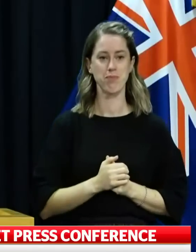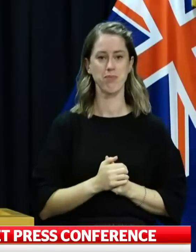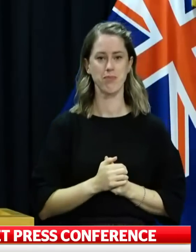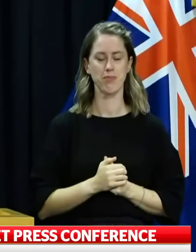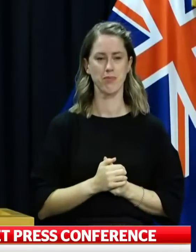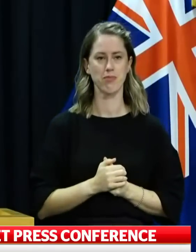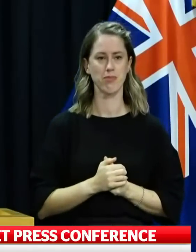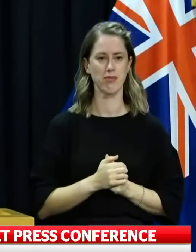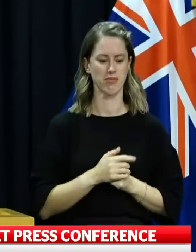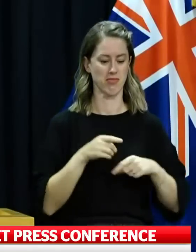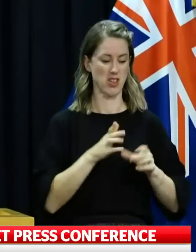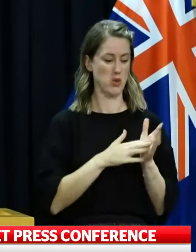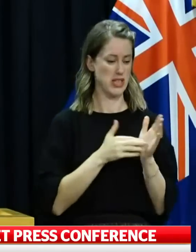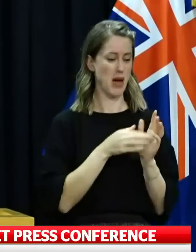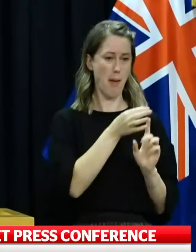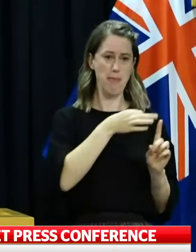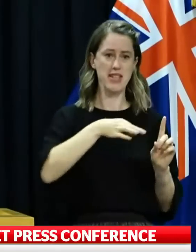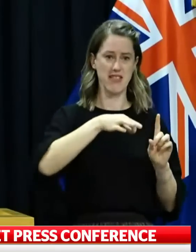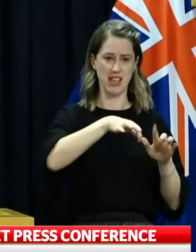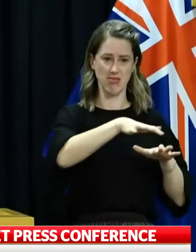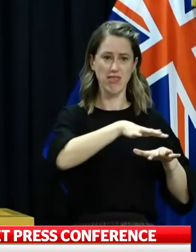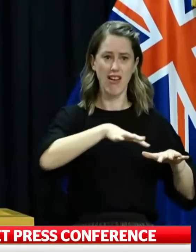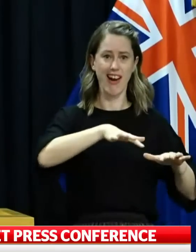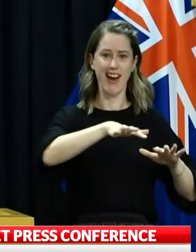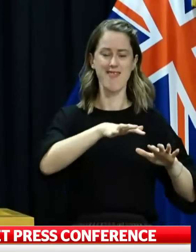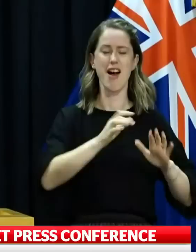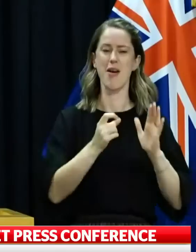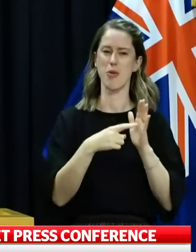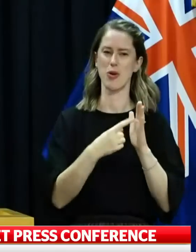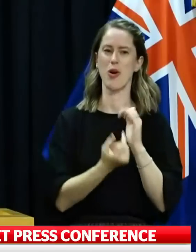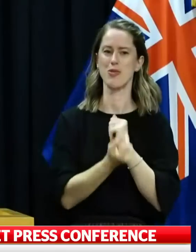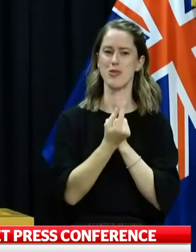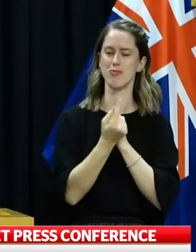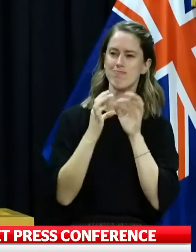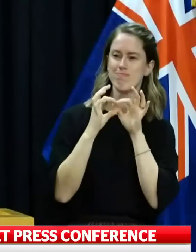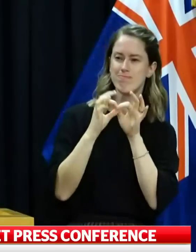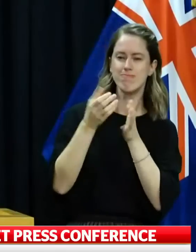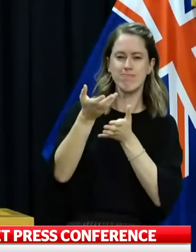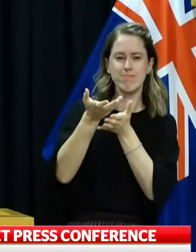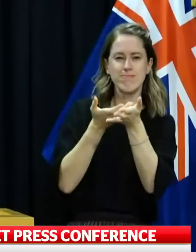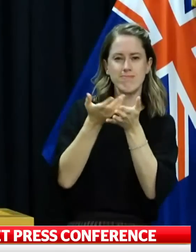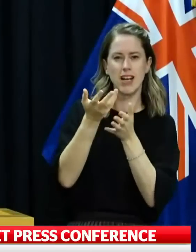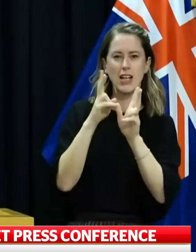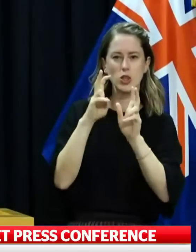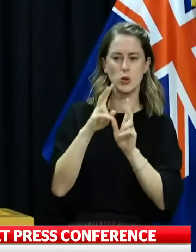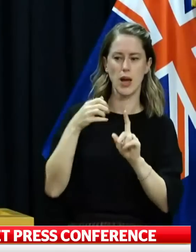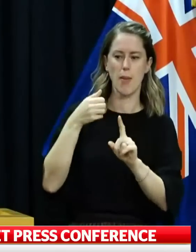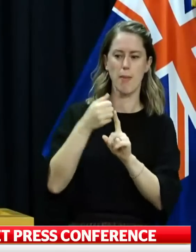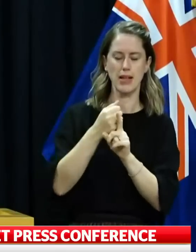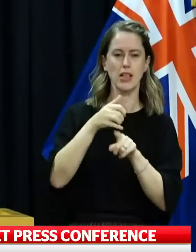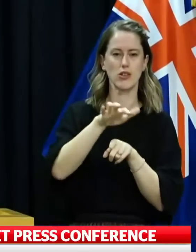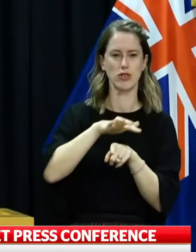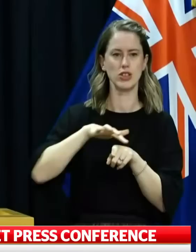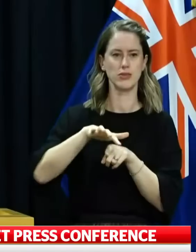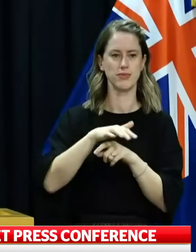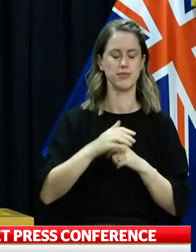and foremost a Pacific nation, and this will be another important opportunity for us to further discuss the key issues affecting our